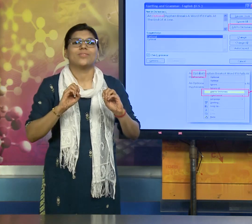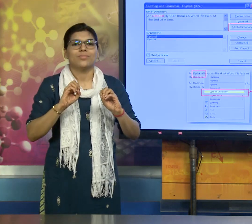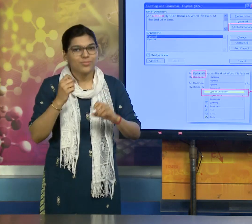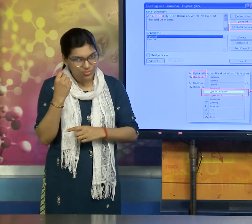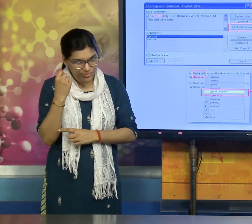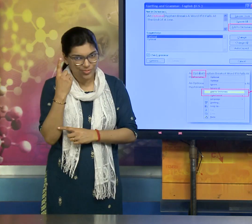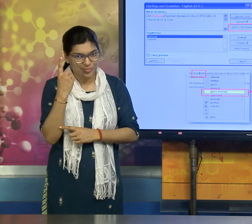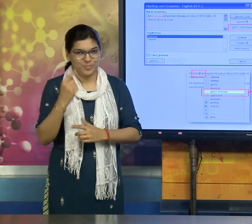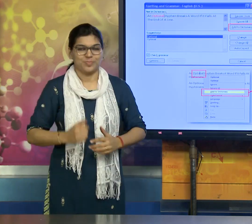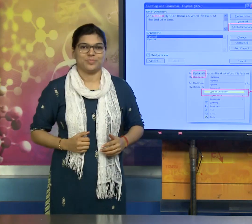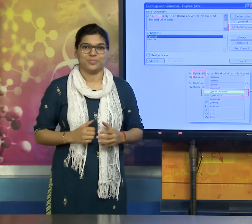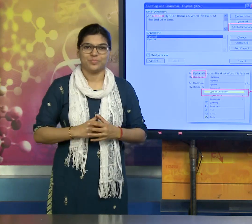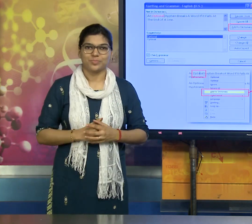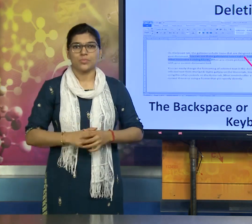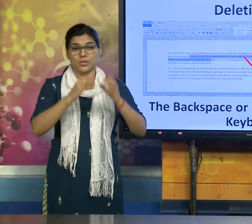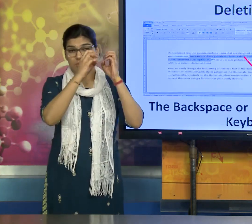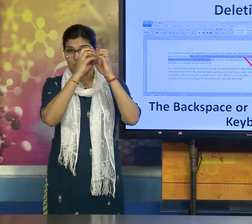same word again.